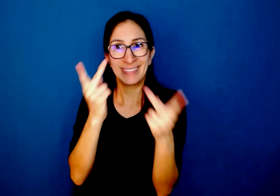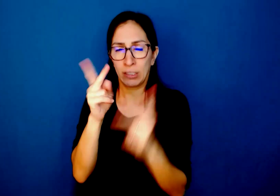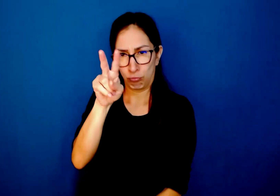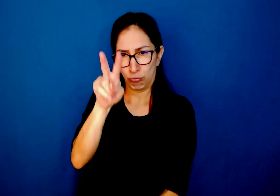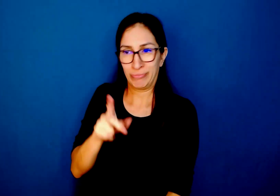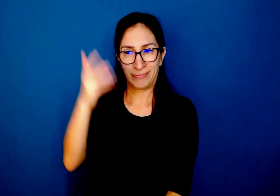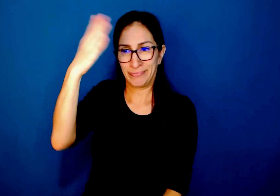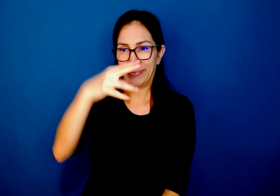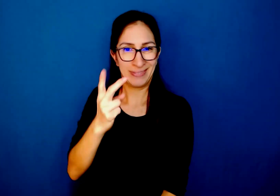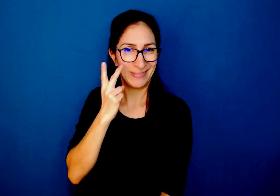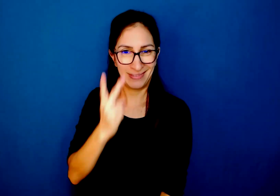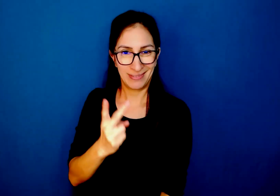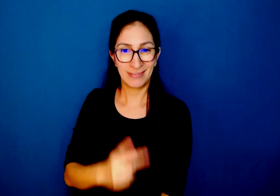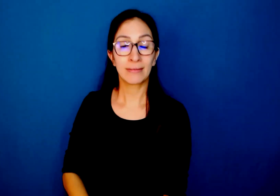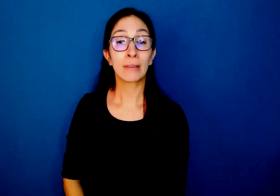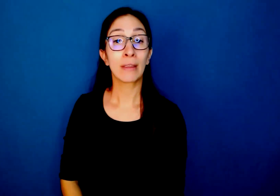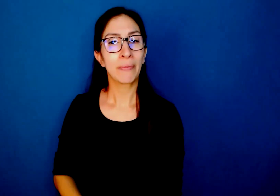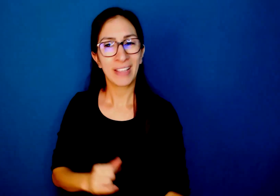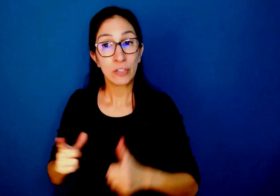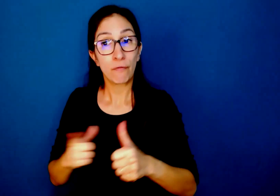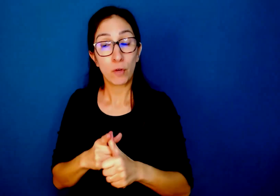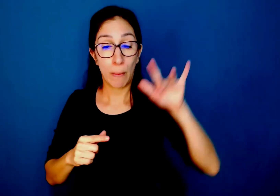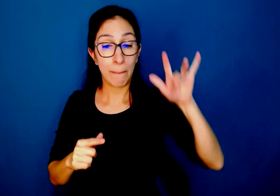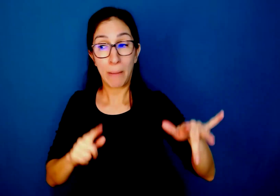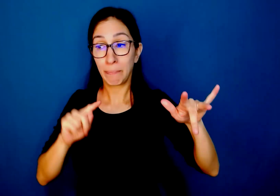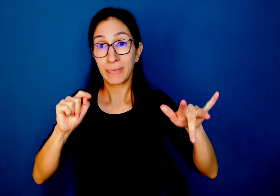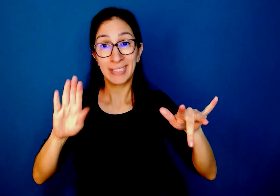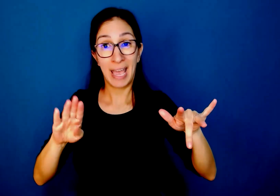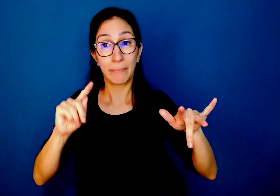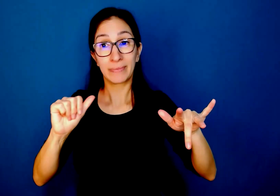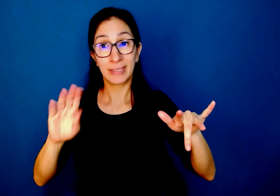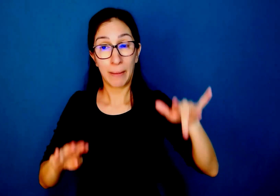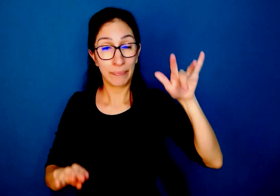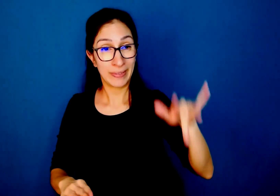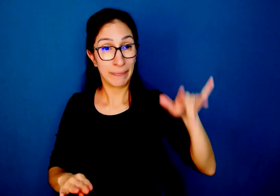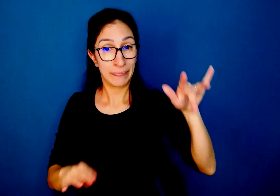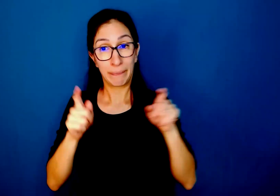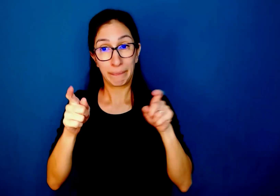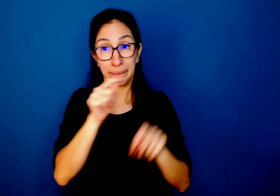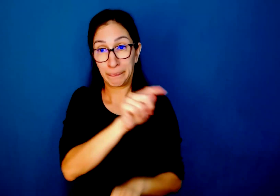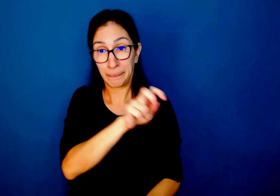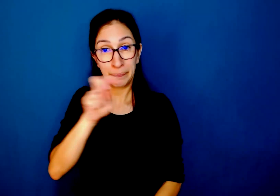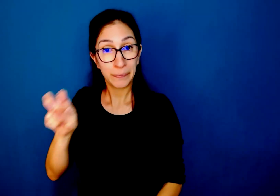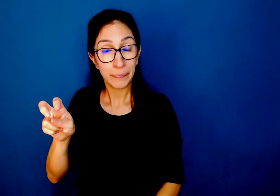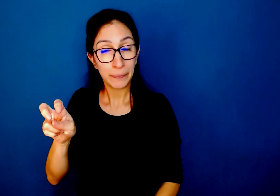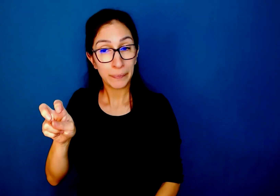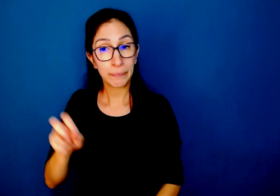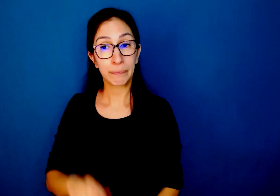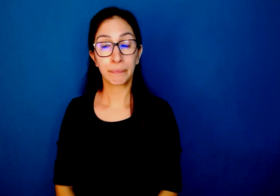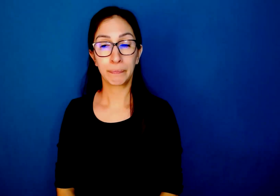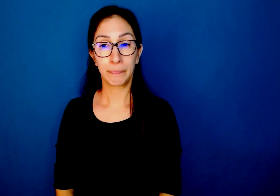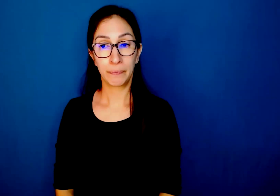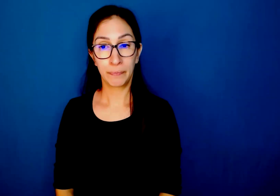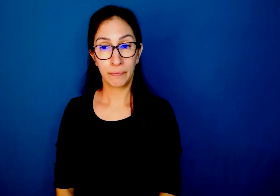to which you tab on the page. The next one CSS Tricks link. is